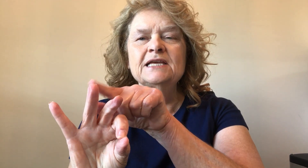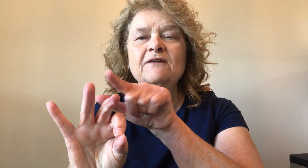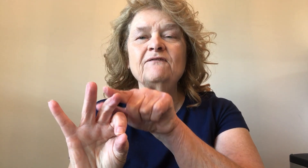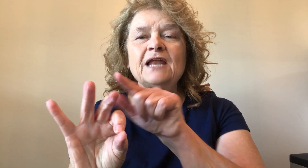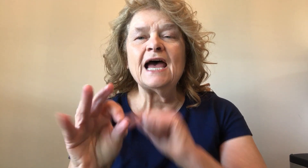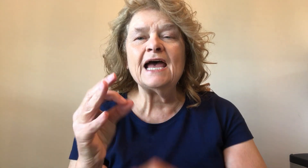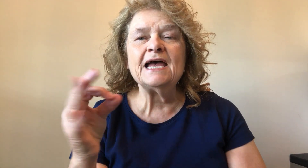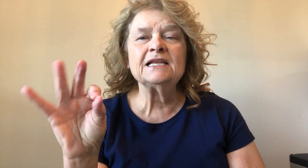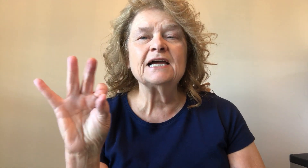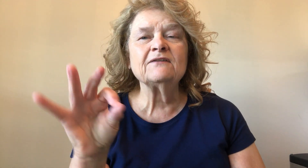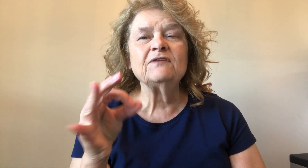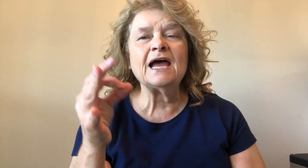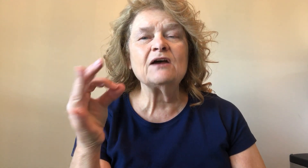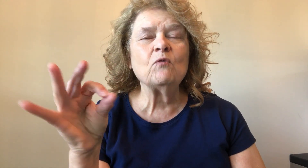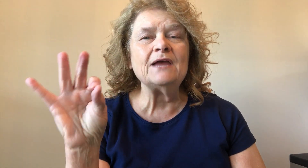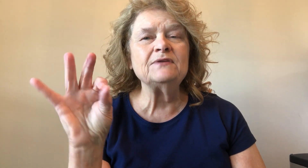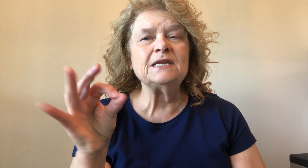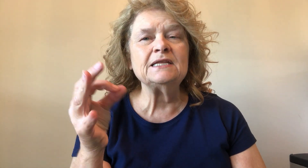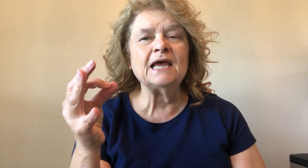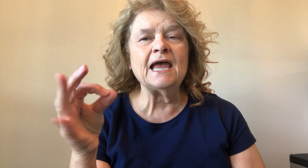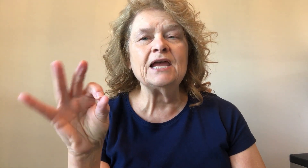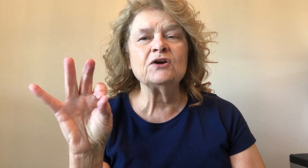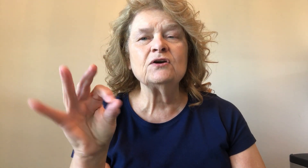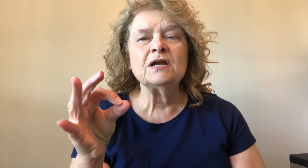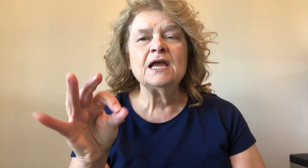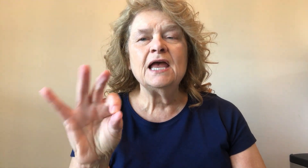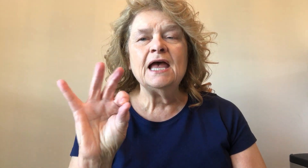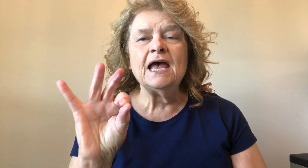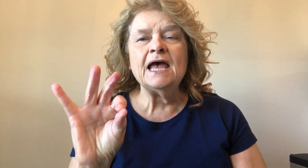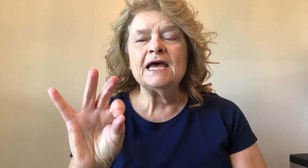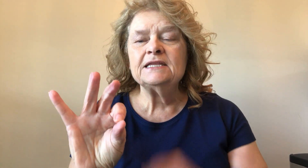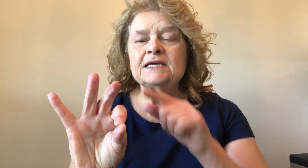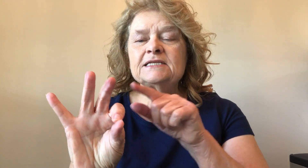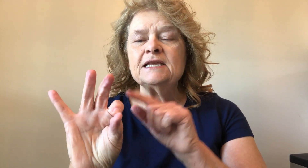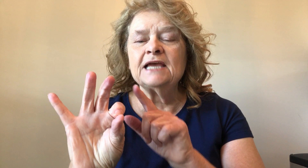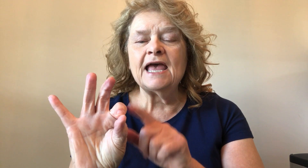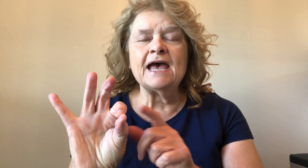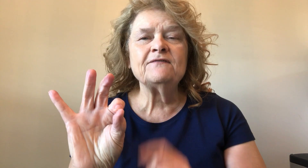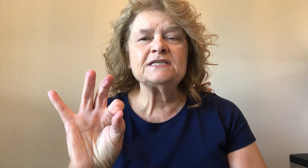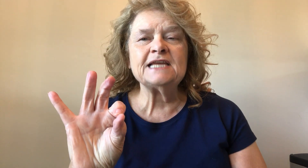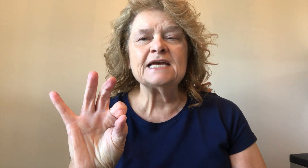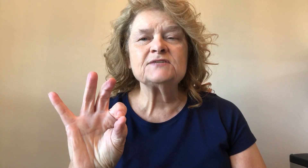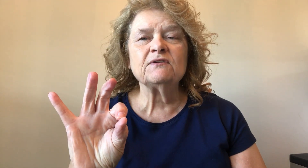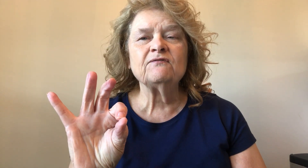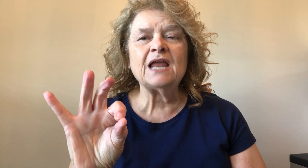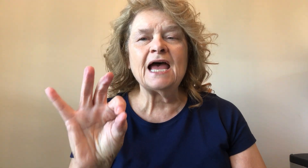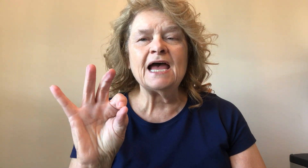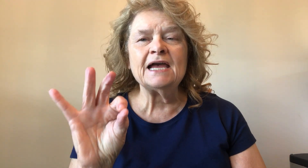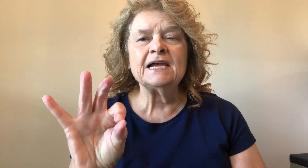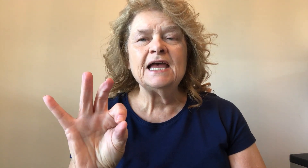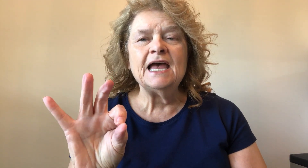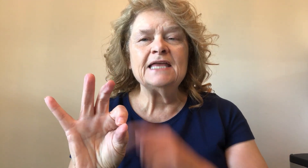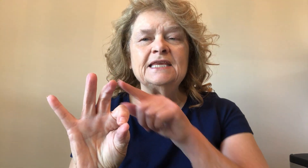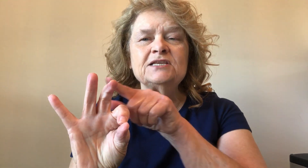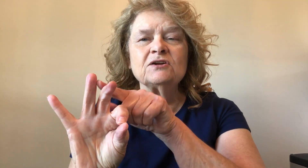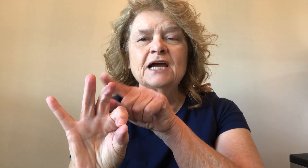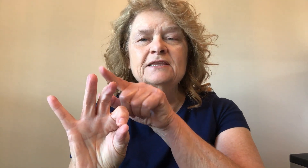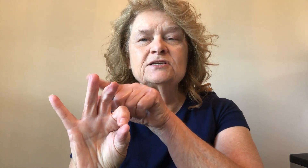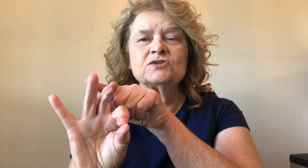a flag, like a flag waving in the air. And the F stands for flag, and these are like the